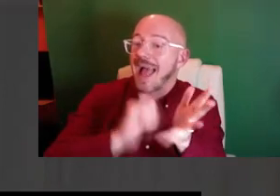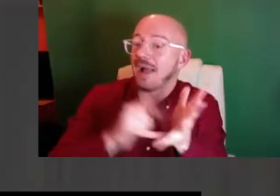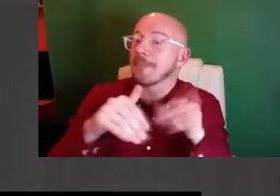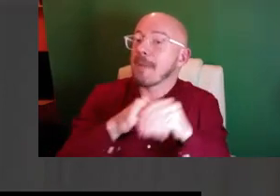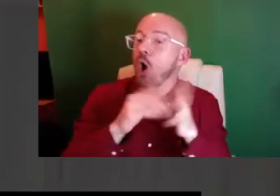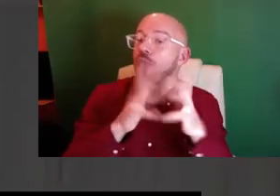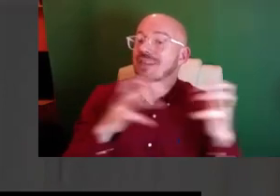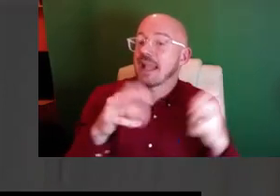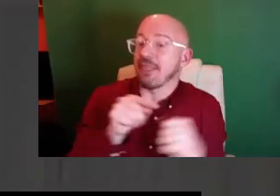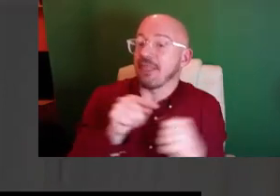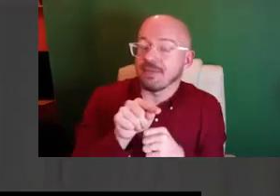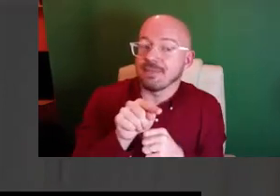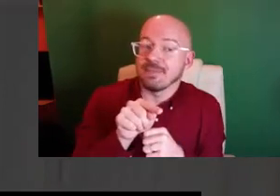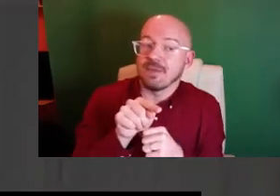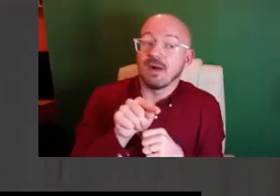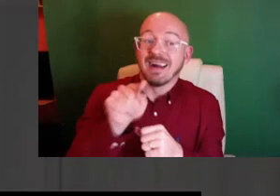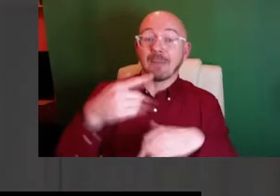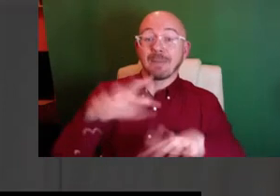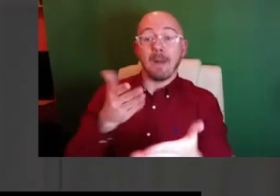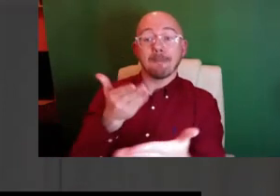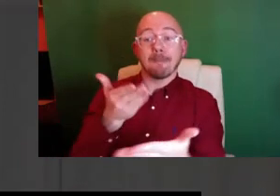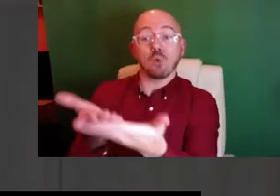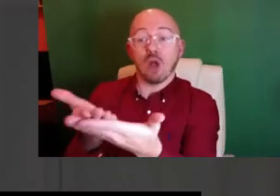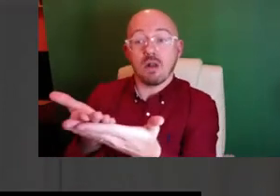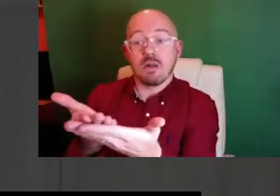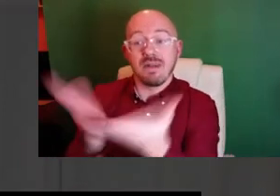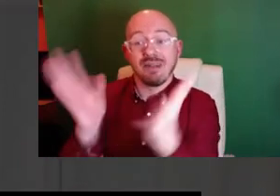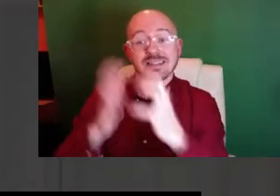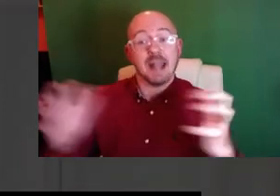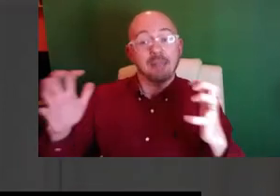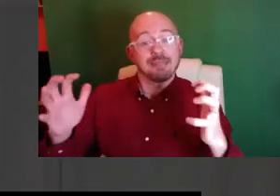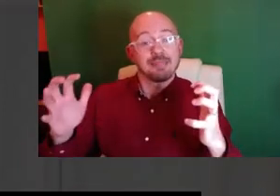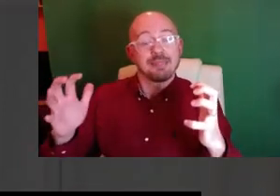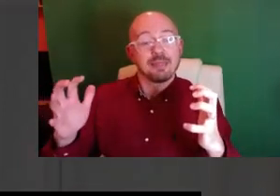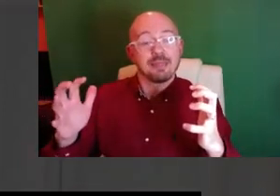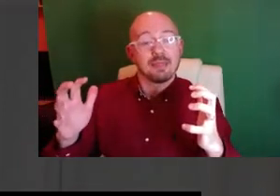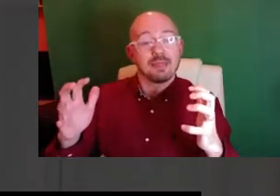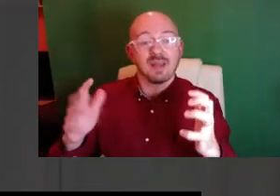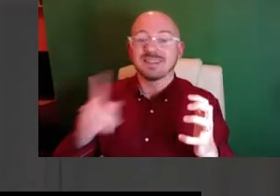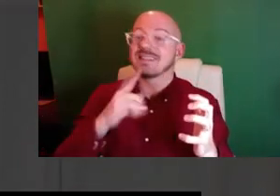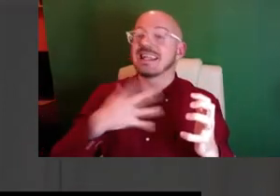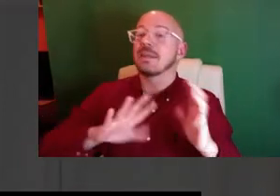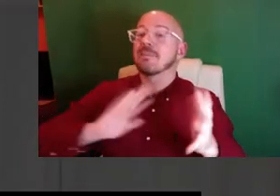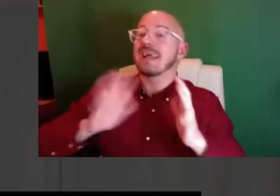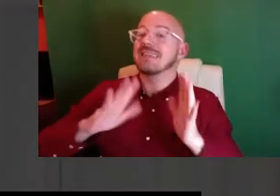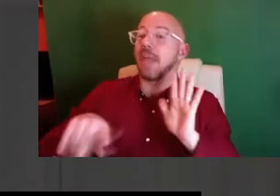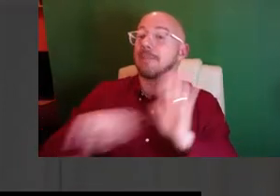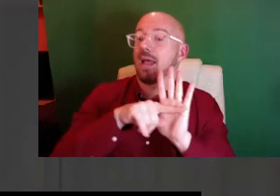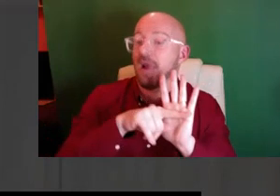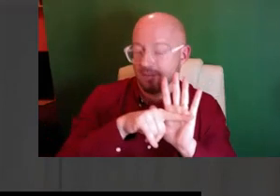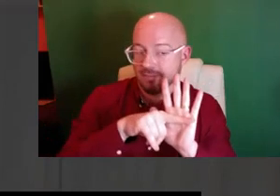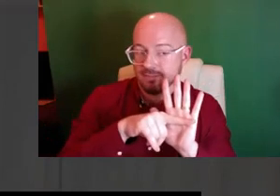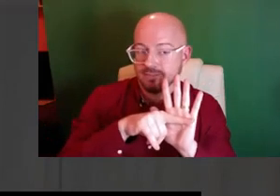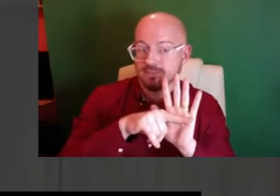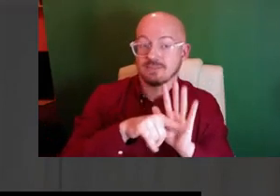A motion was then submitted to the Senedd by Mark Isherwood, who was a member of the Senedd, and this was passed in